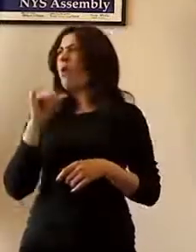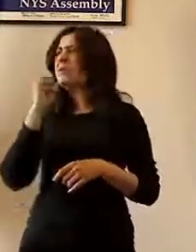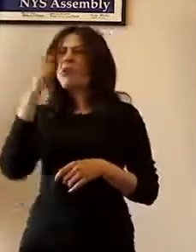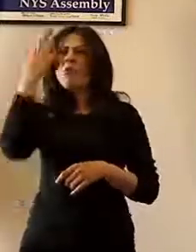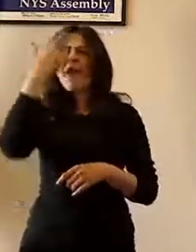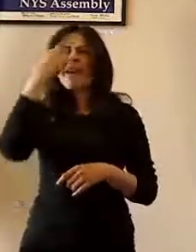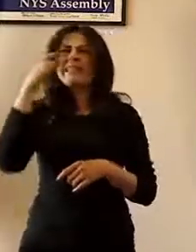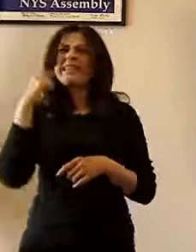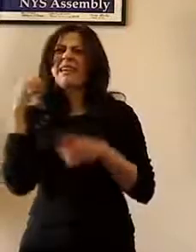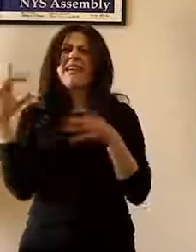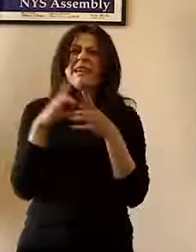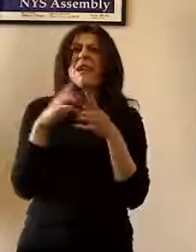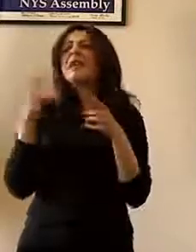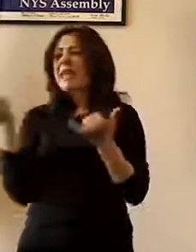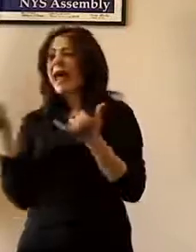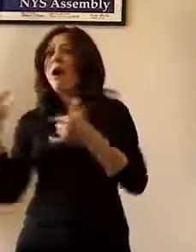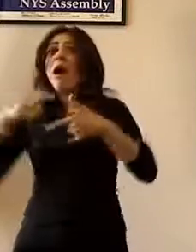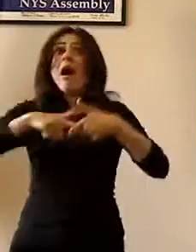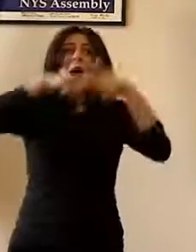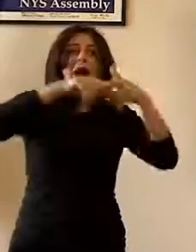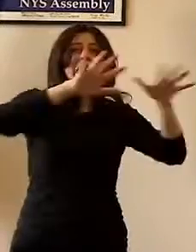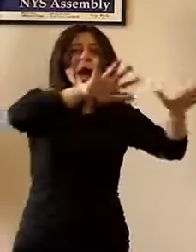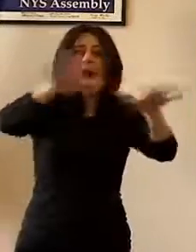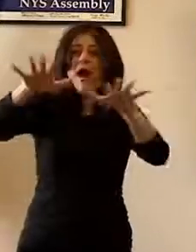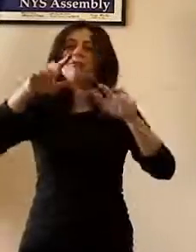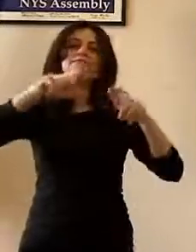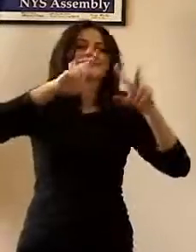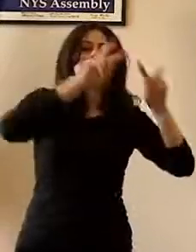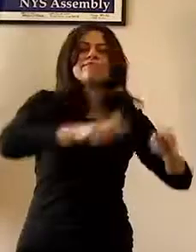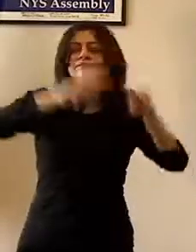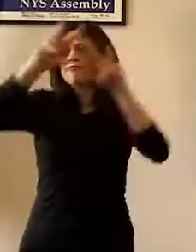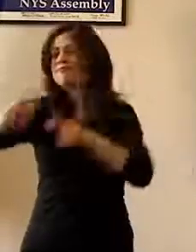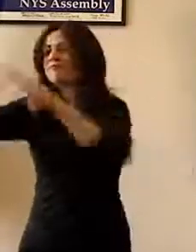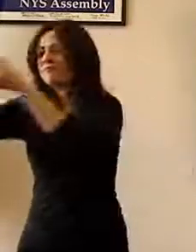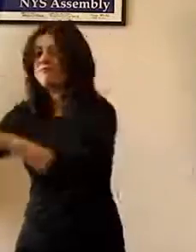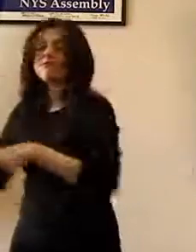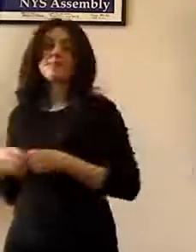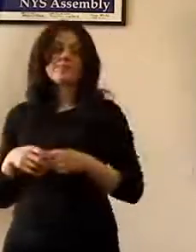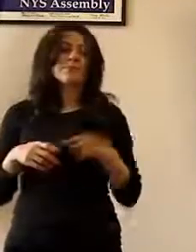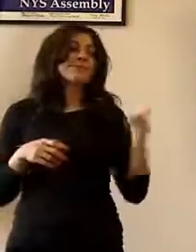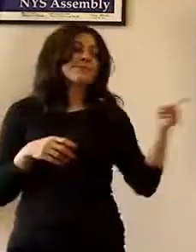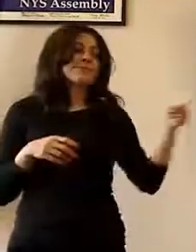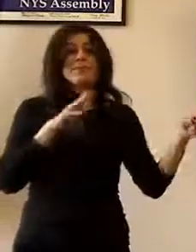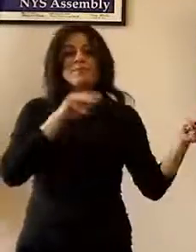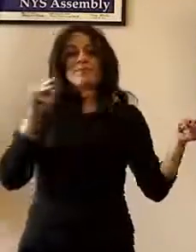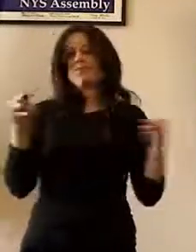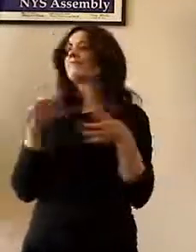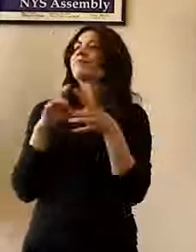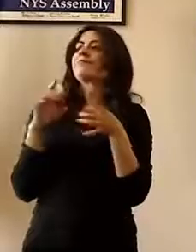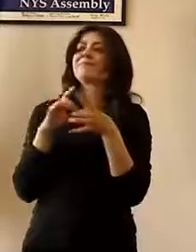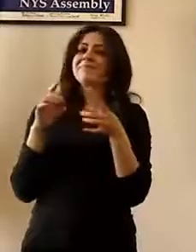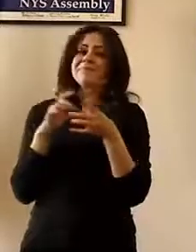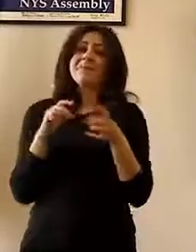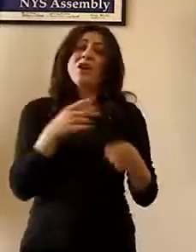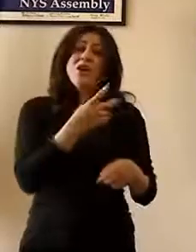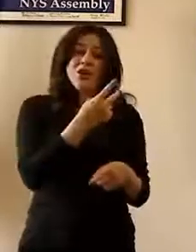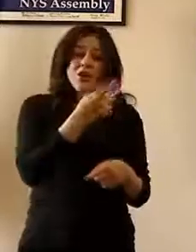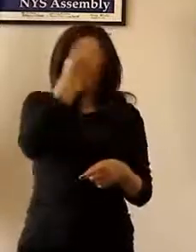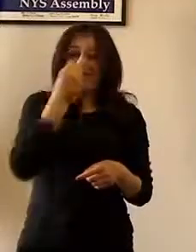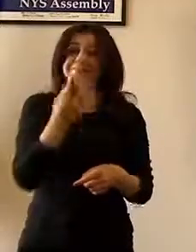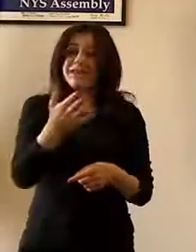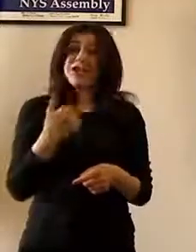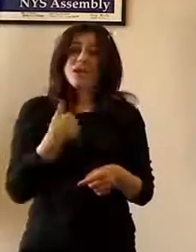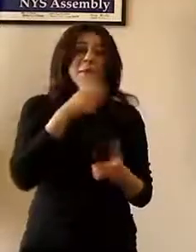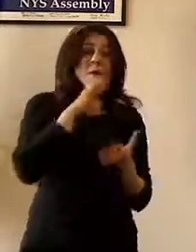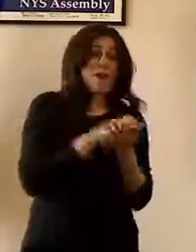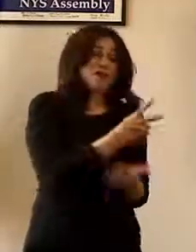linkage. So these are things that they're all considering. Well, for transparency purposes, Dr. V, you know that my wife and I both received the